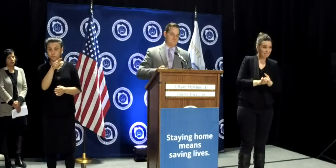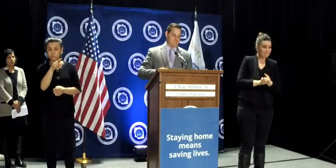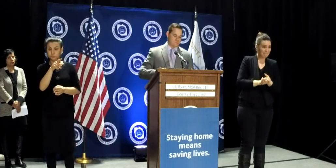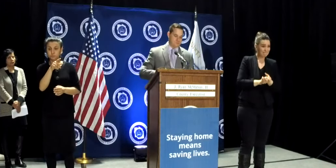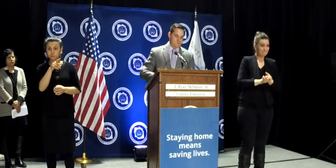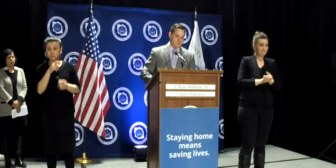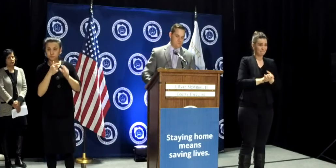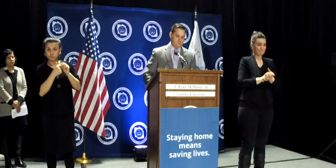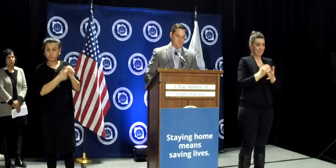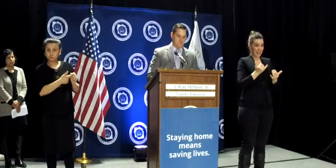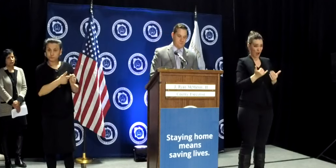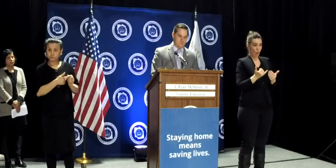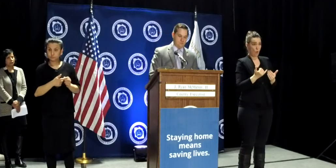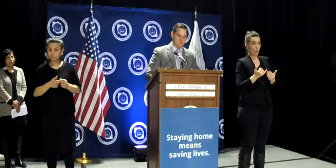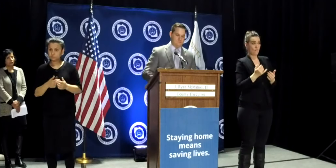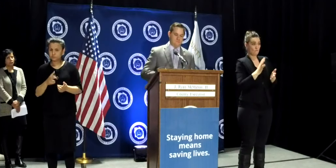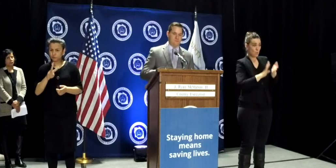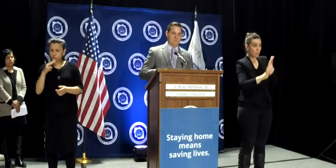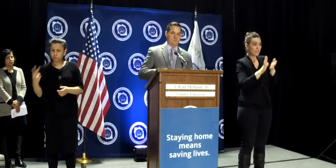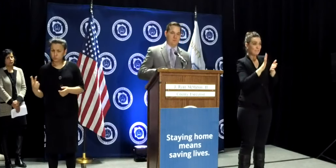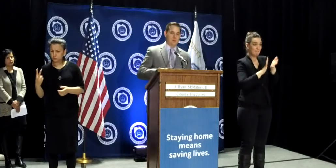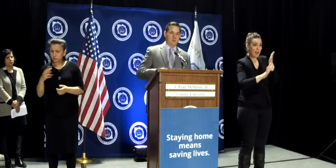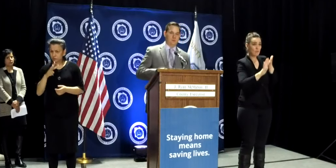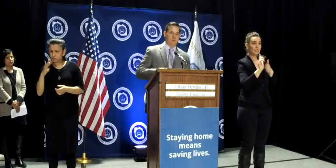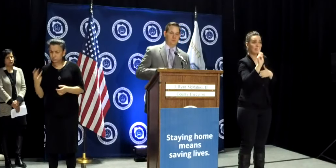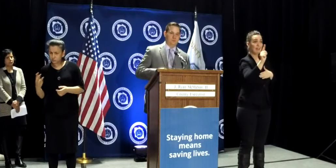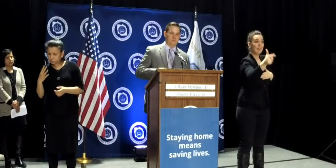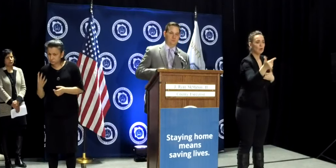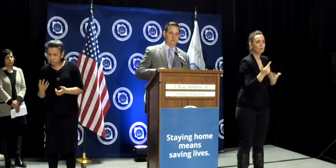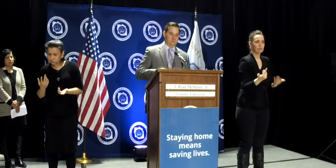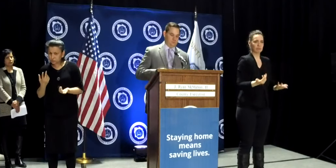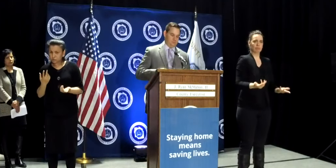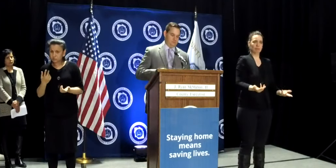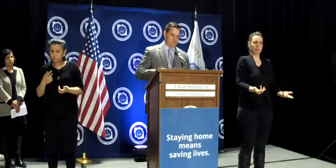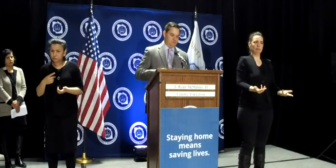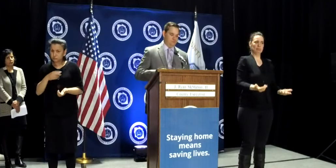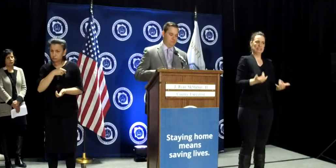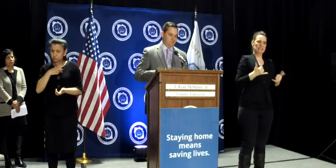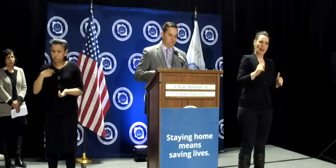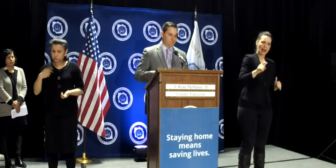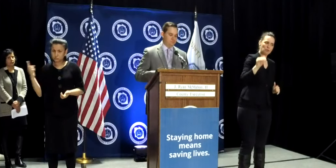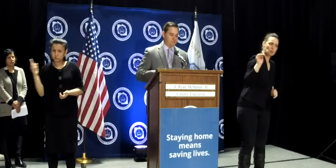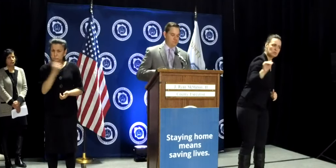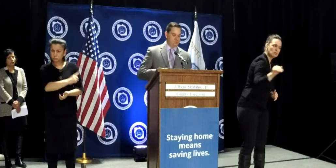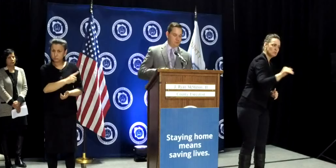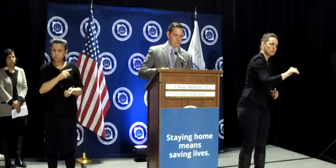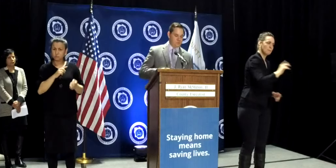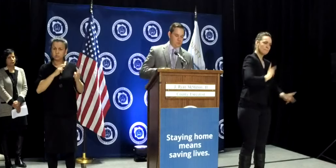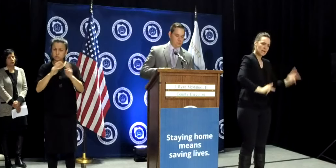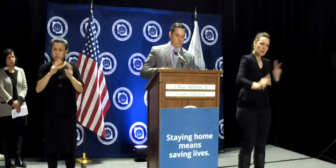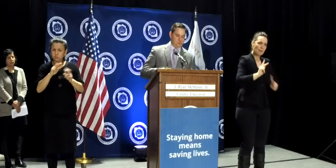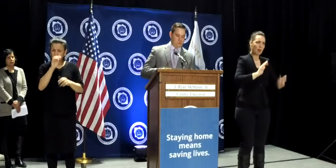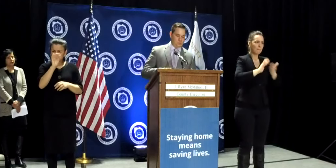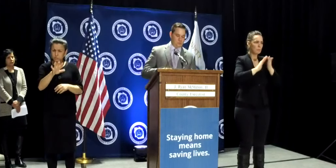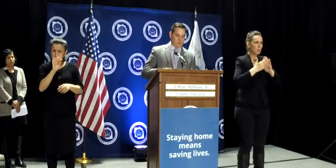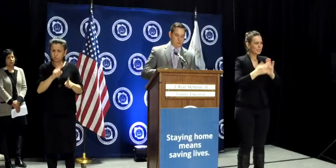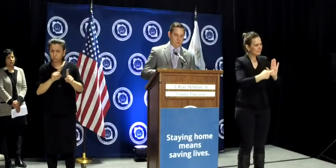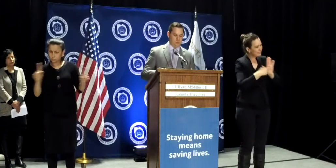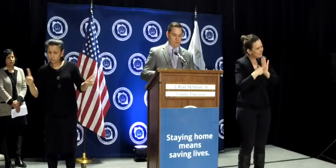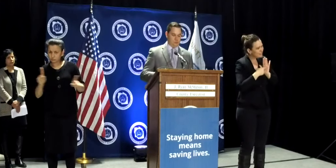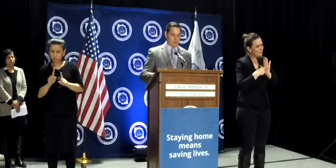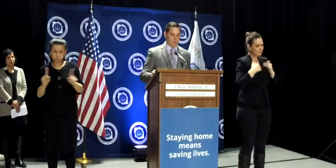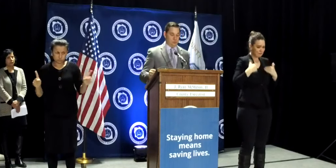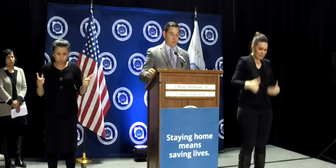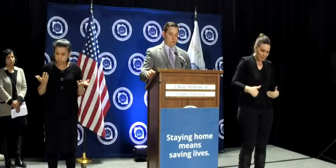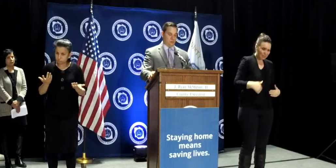People to social distance, bringing a medical doctor to the podium to tell a story about why it's so critical